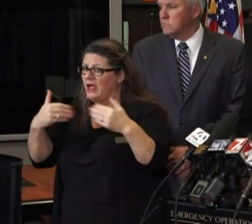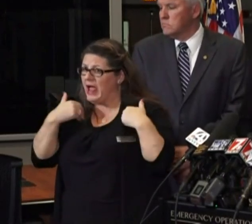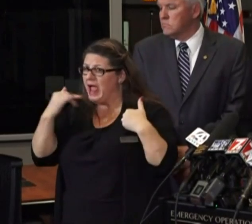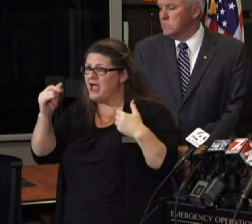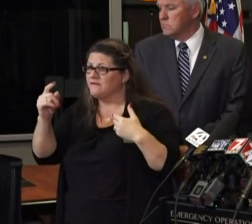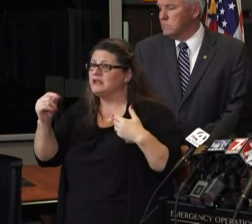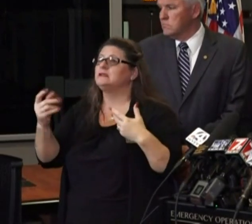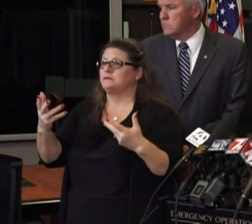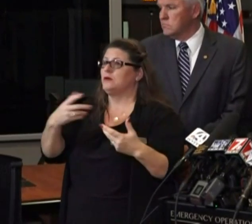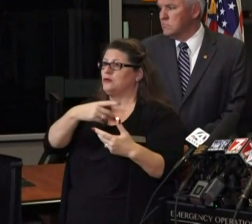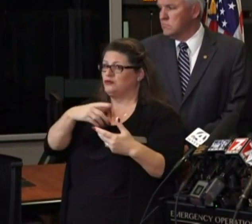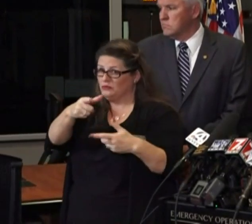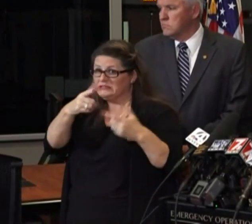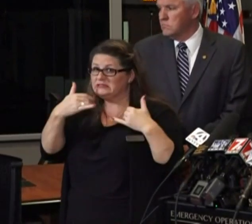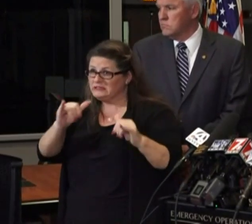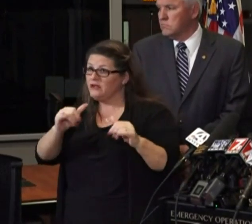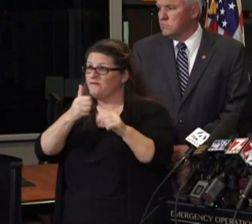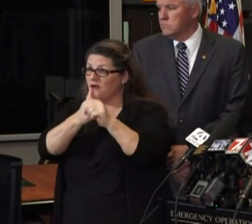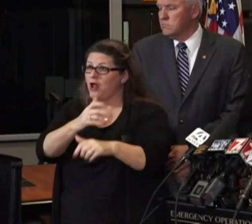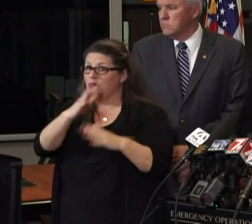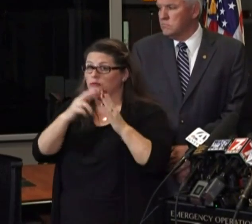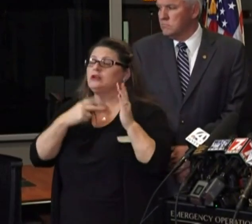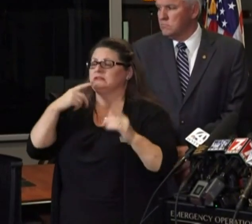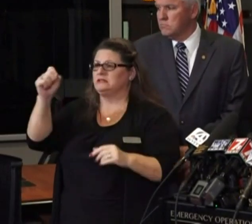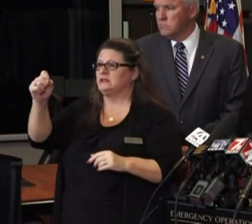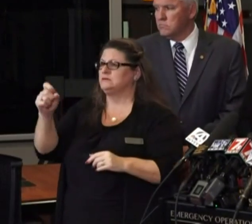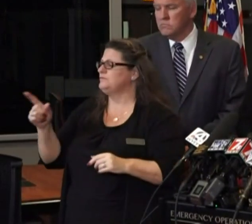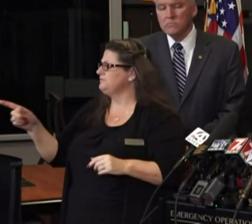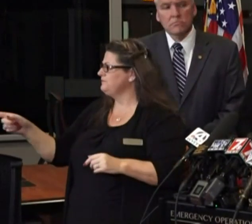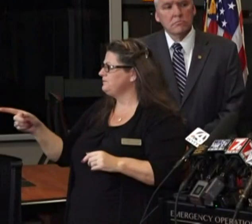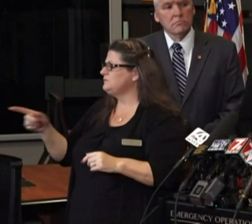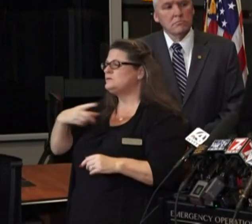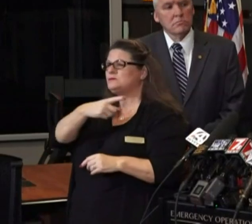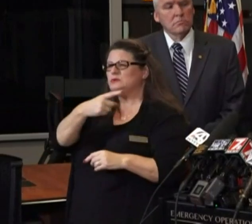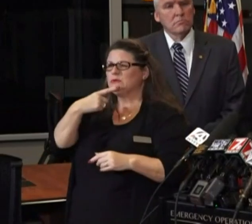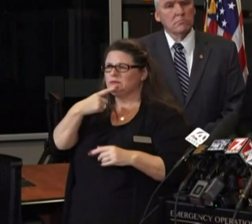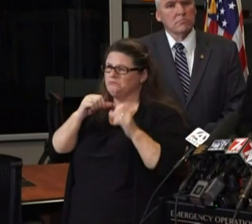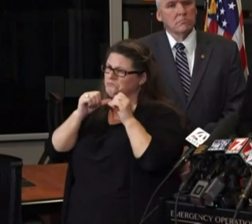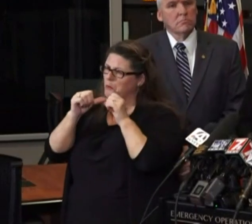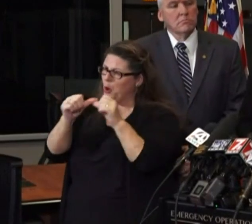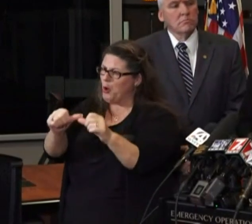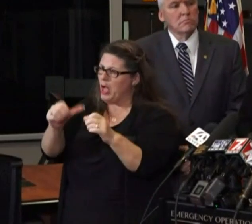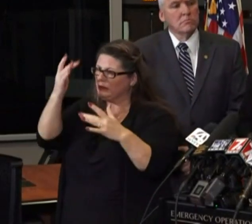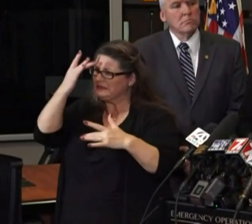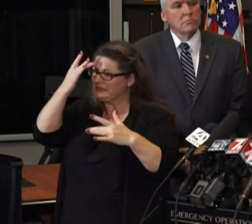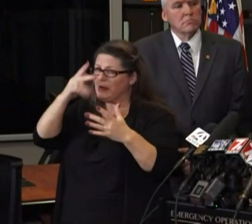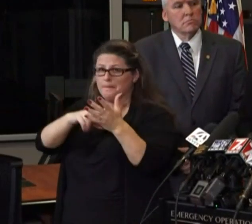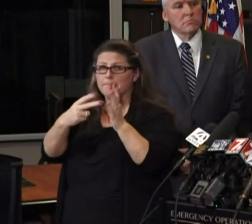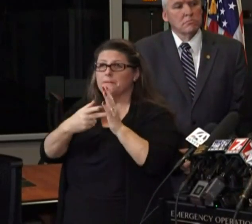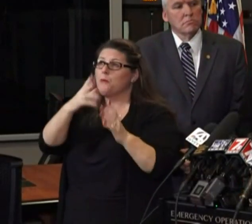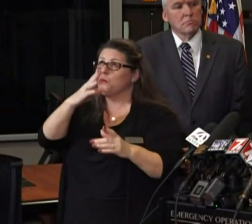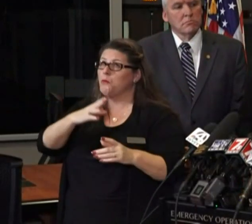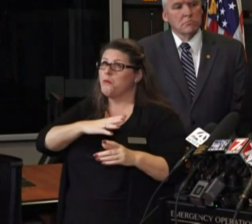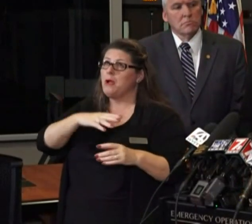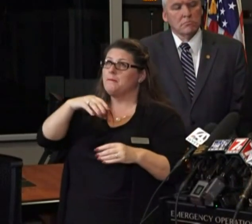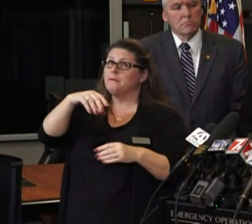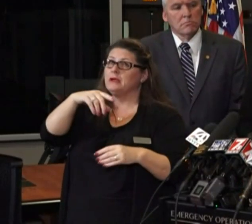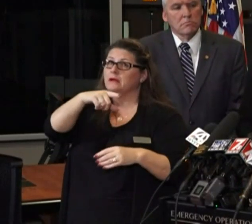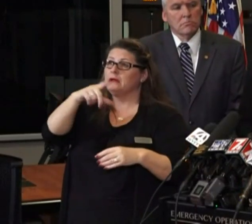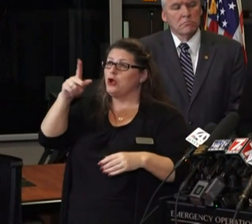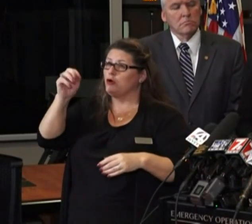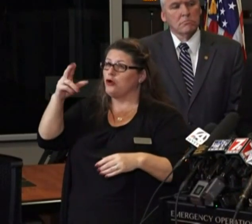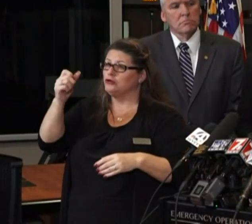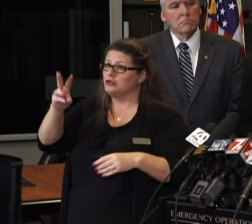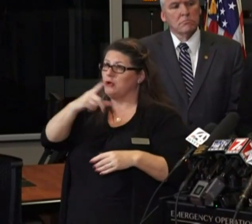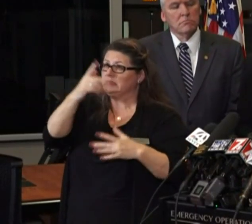one, you said it was more prolonged. Can you describe what that means? I mean, did she get sick in January or February? No, she